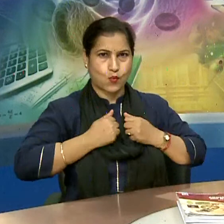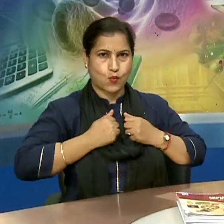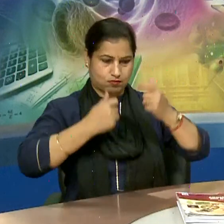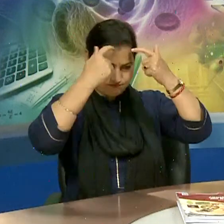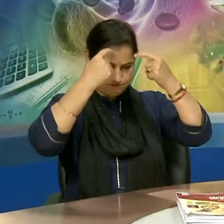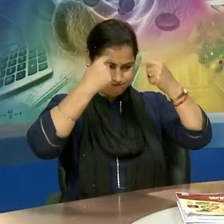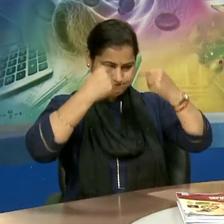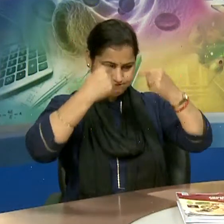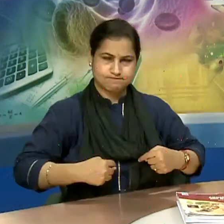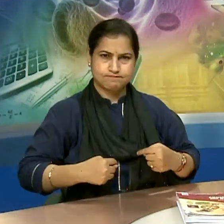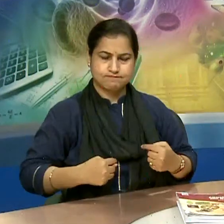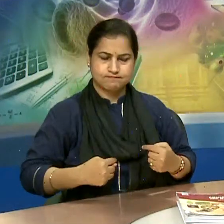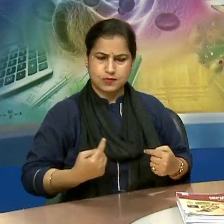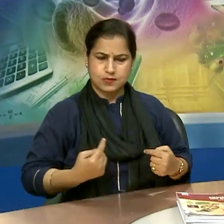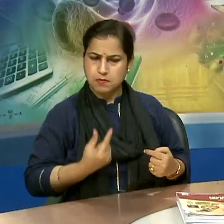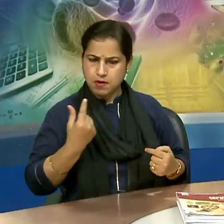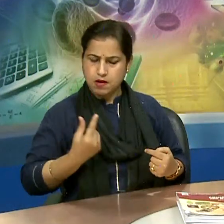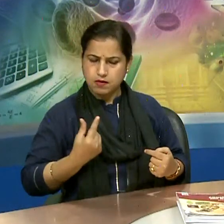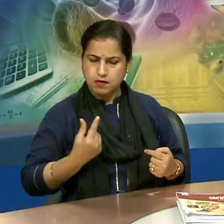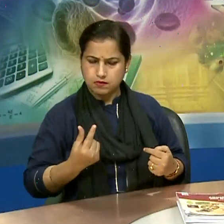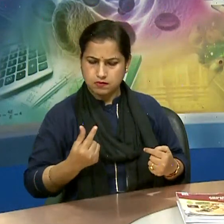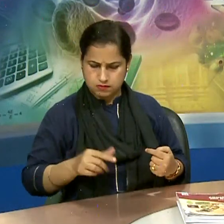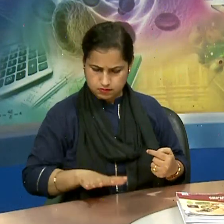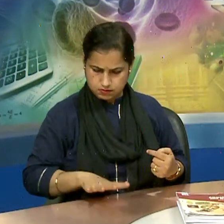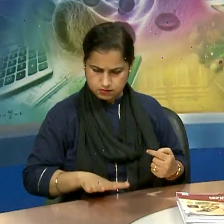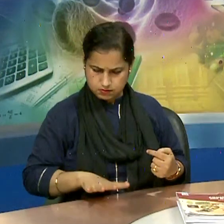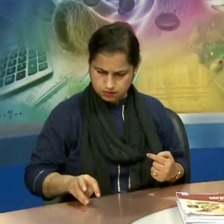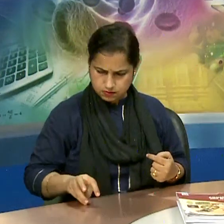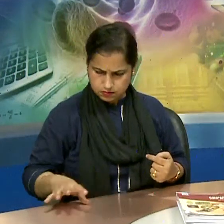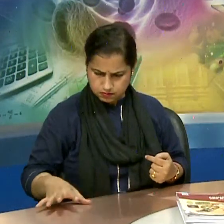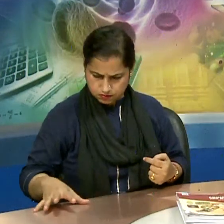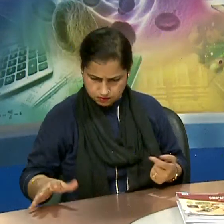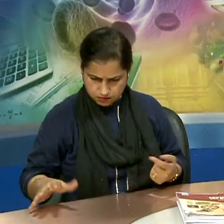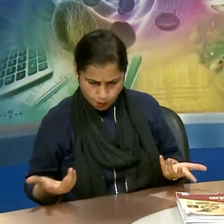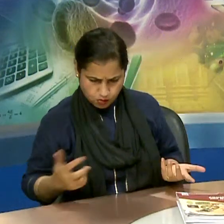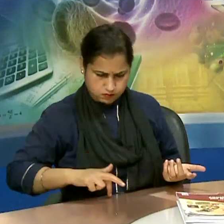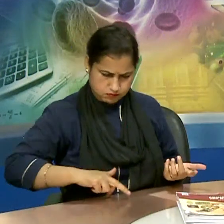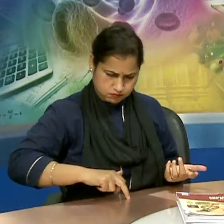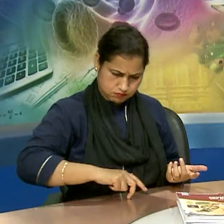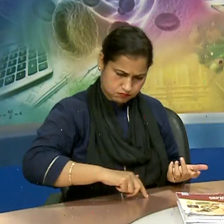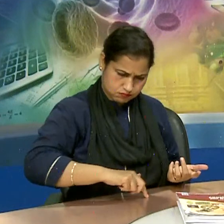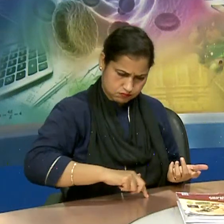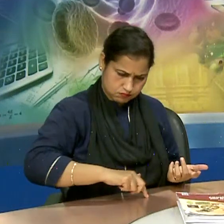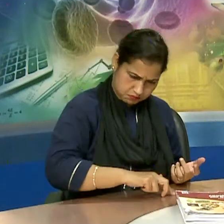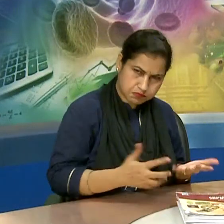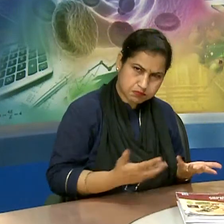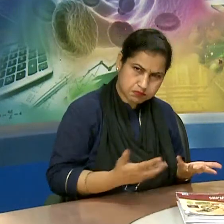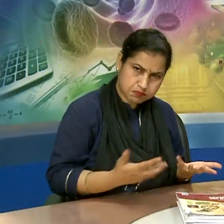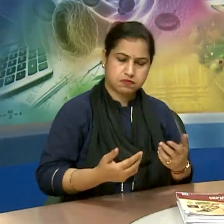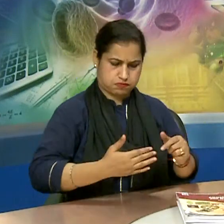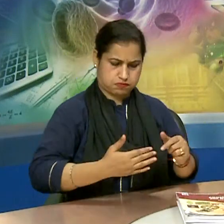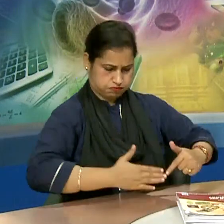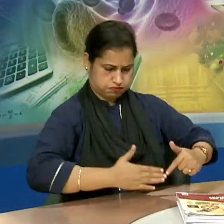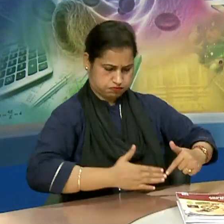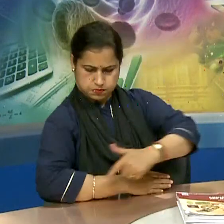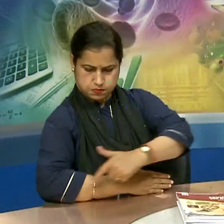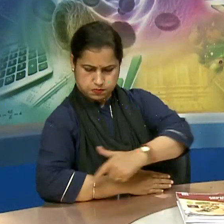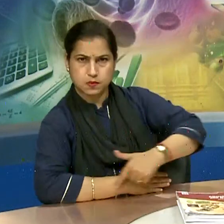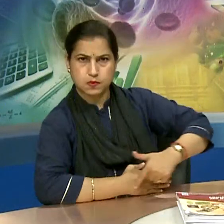Think yourself, is it correct to use body